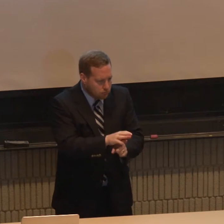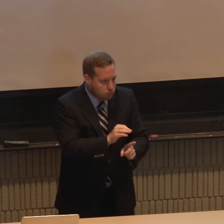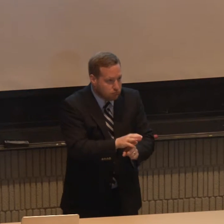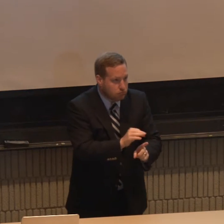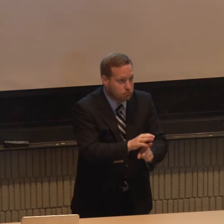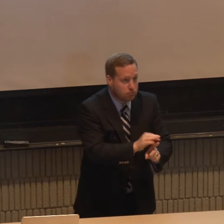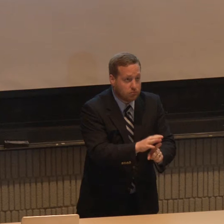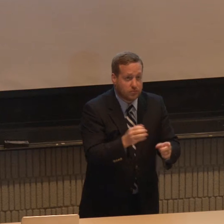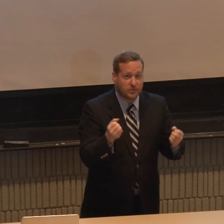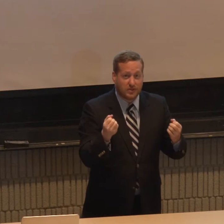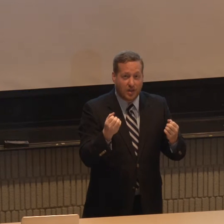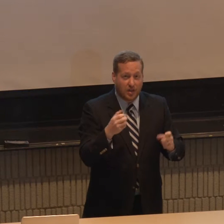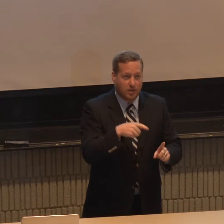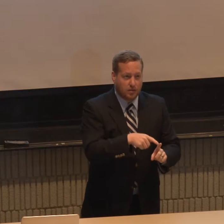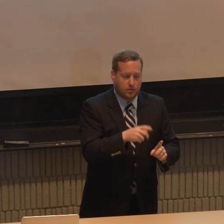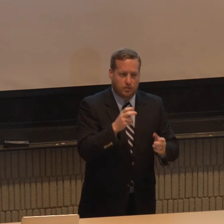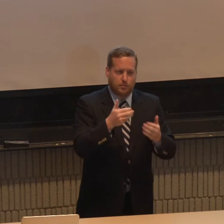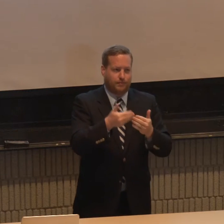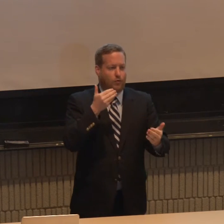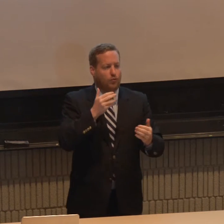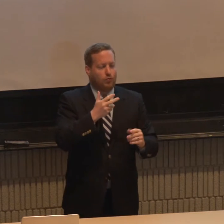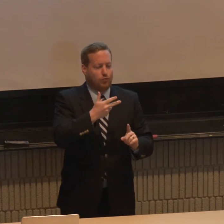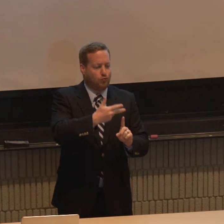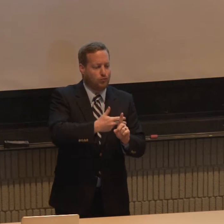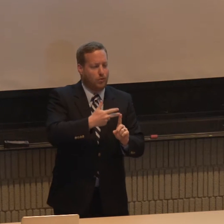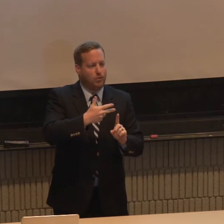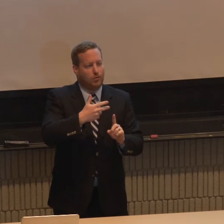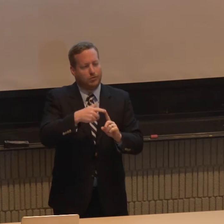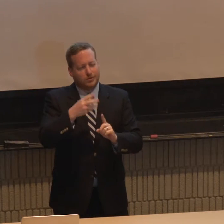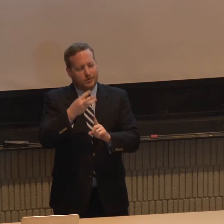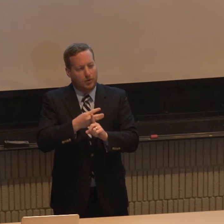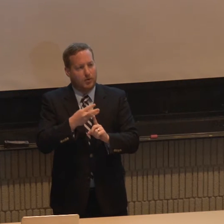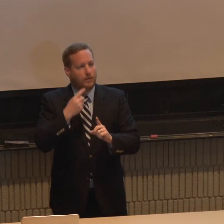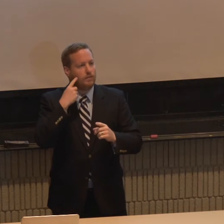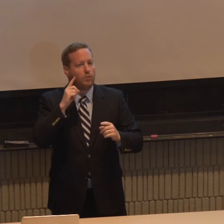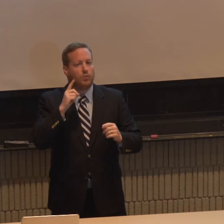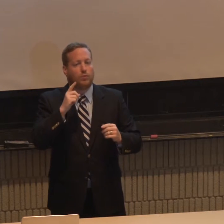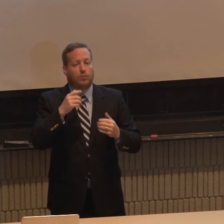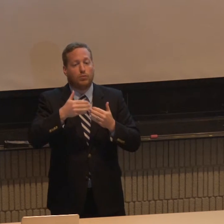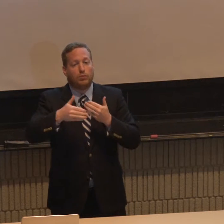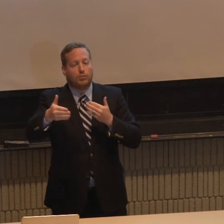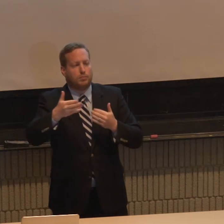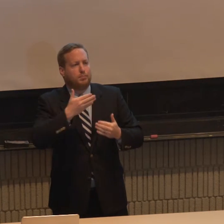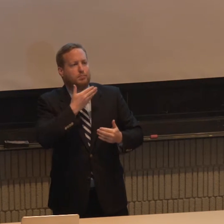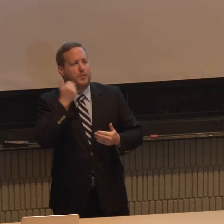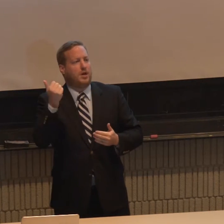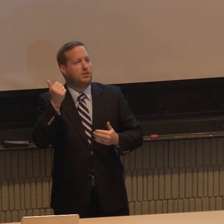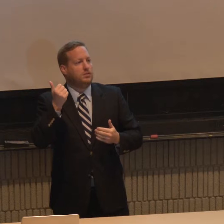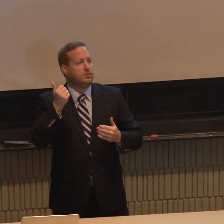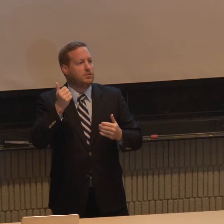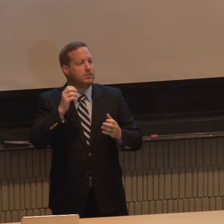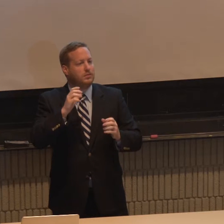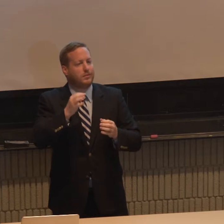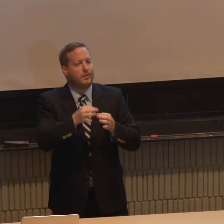So in a perfect world, a child would be exposed to sign language right away. I